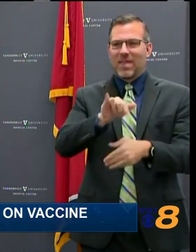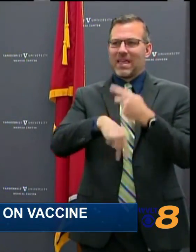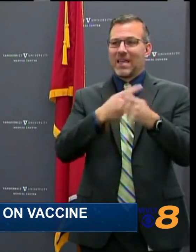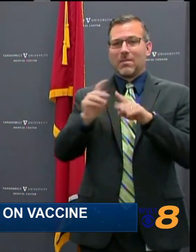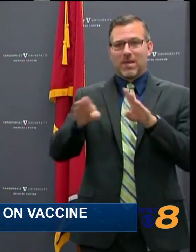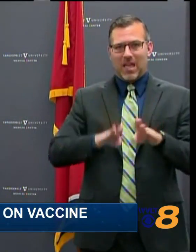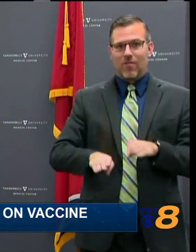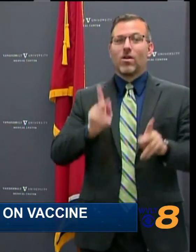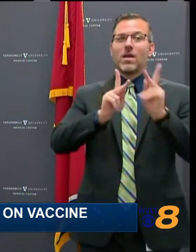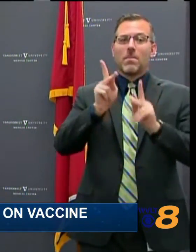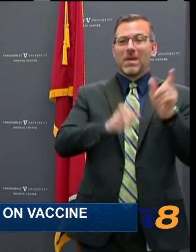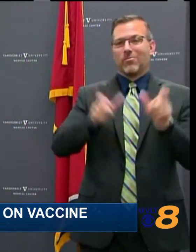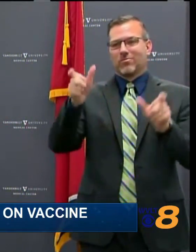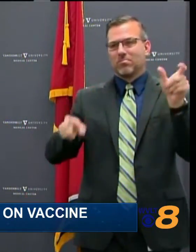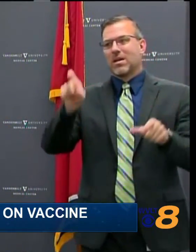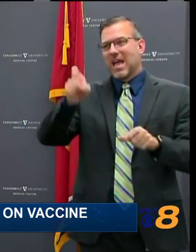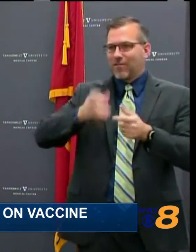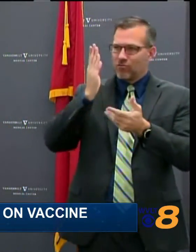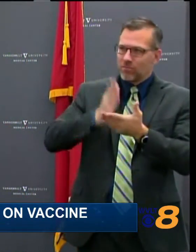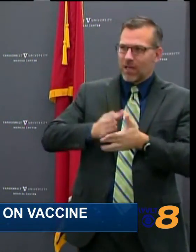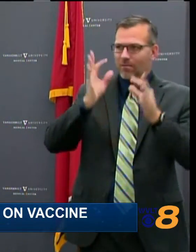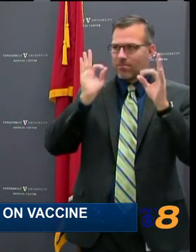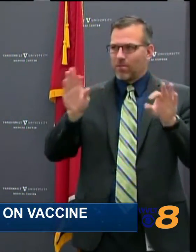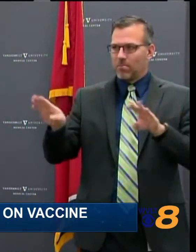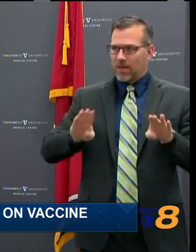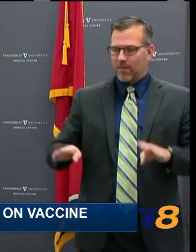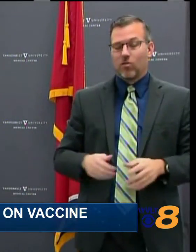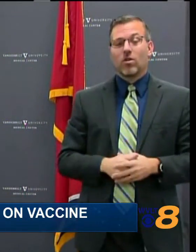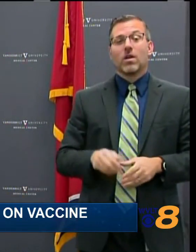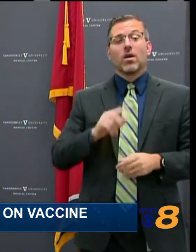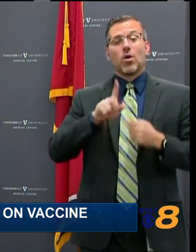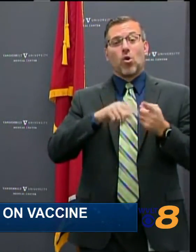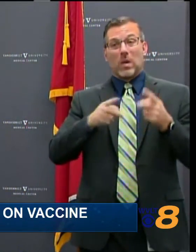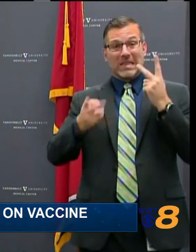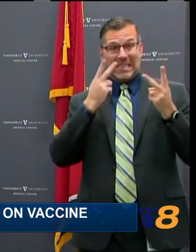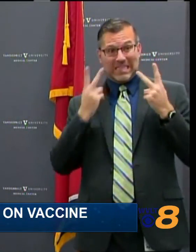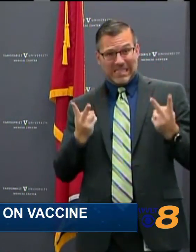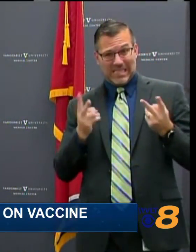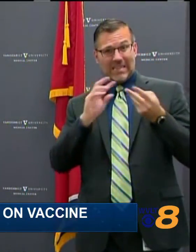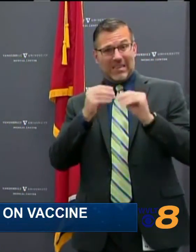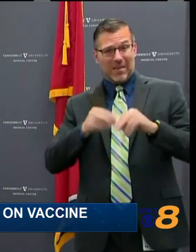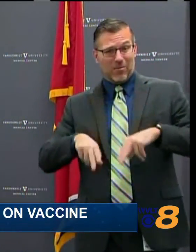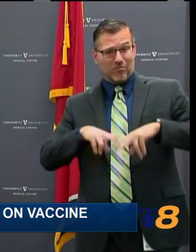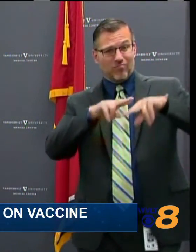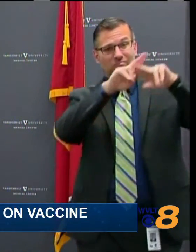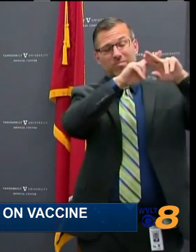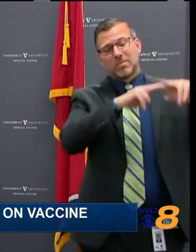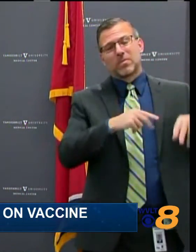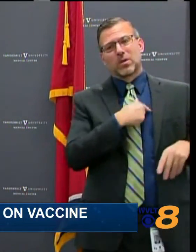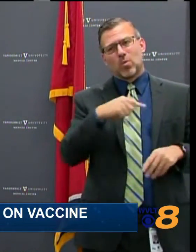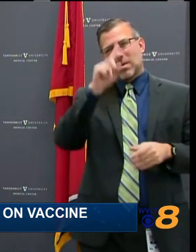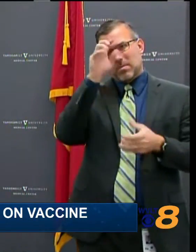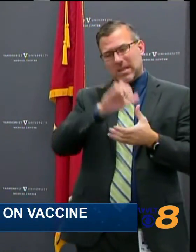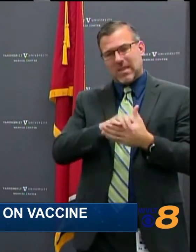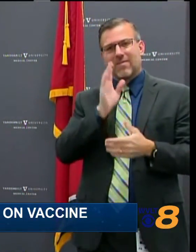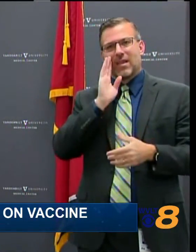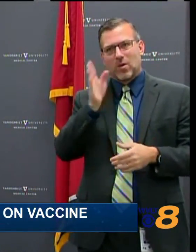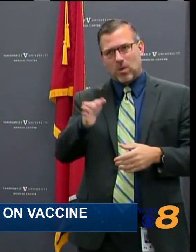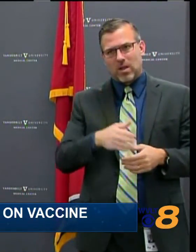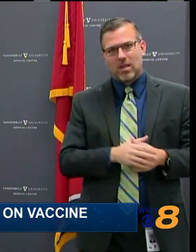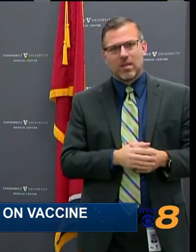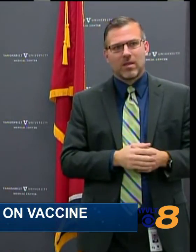stop that kind of behavior. And to the degree that they see this urgency of what's happening in our state, we believe that they will. But we